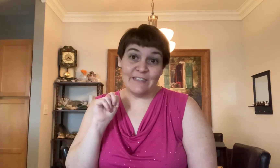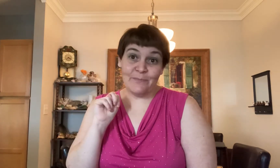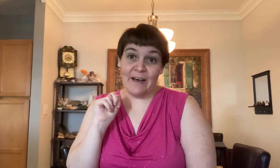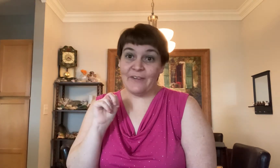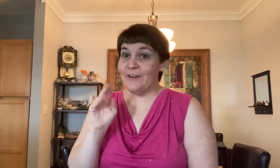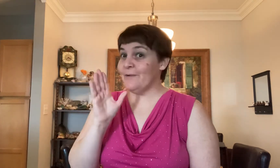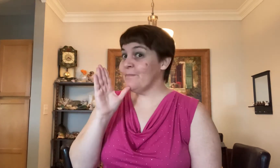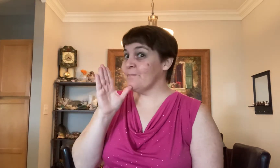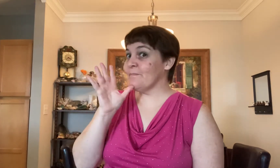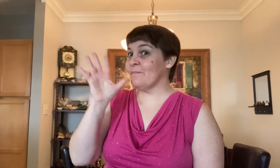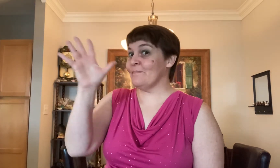grandmother,